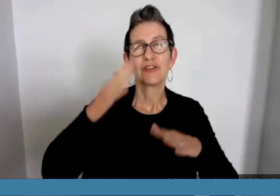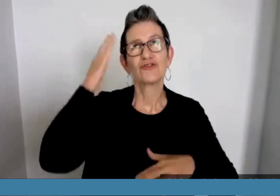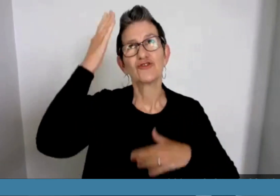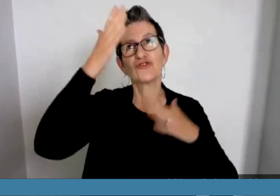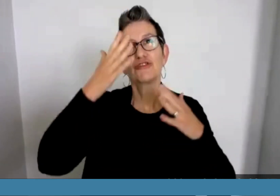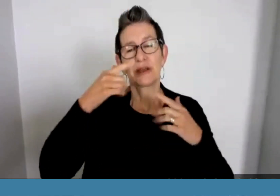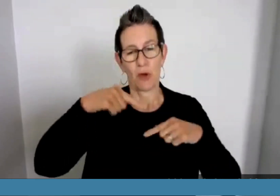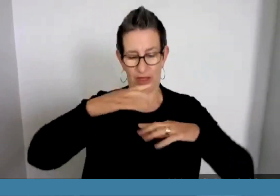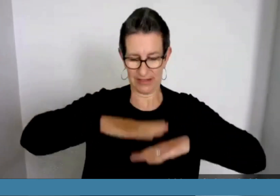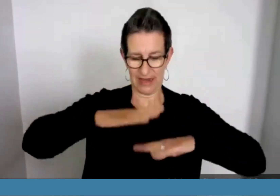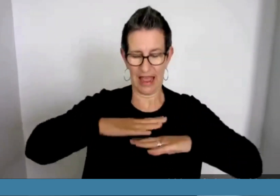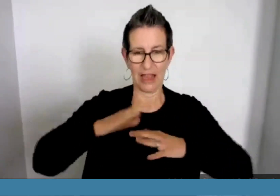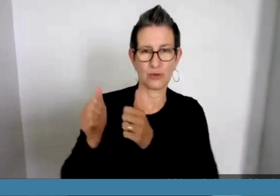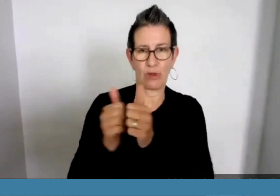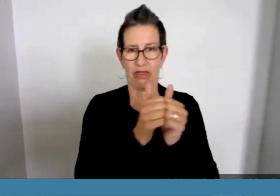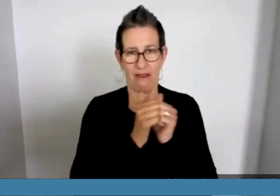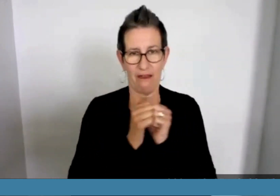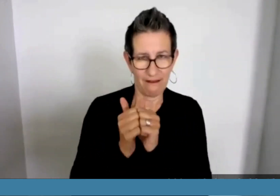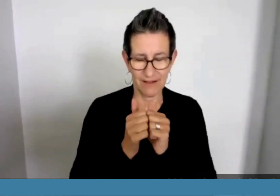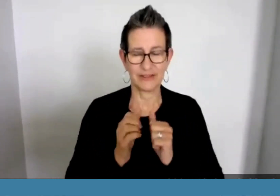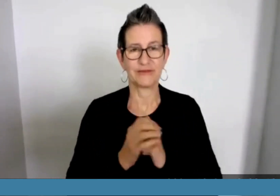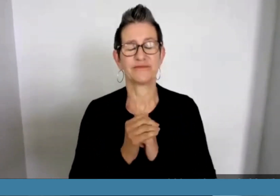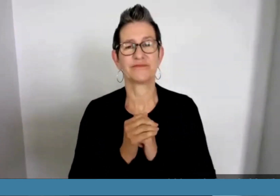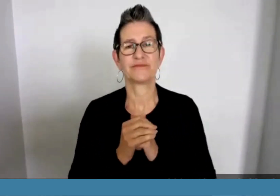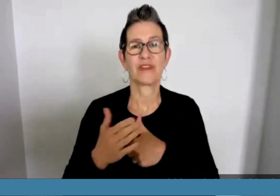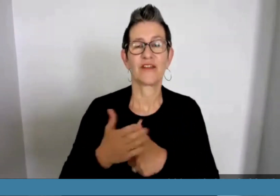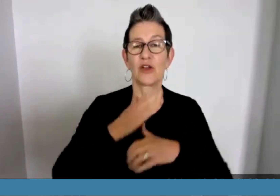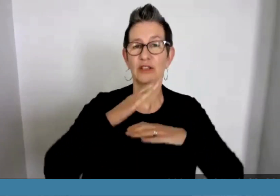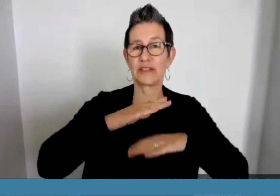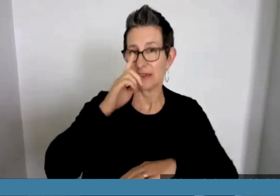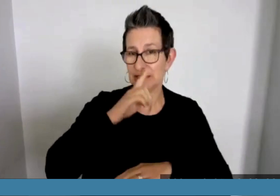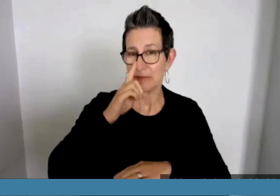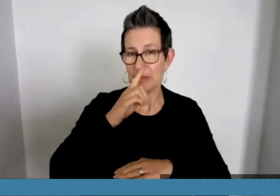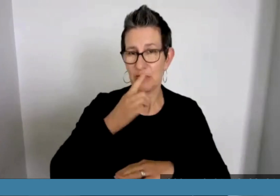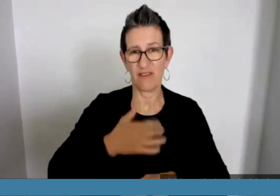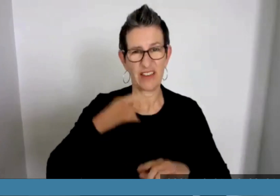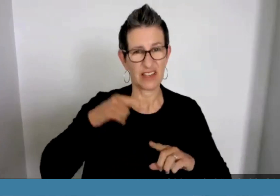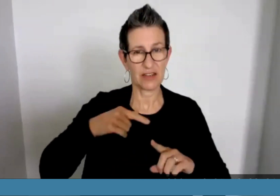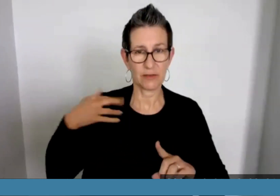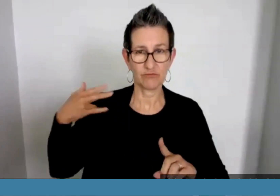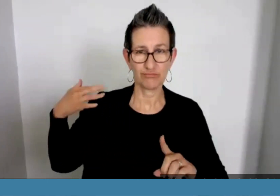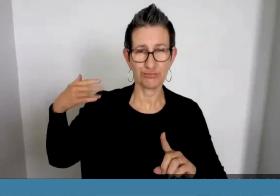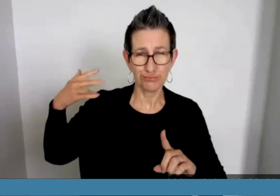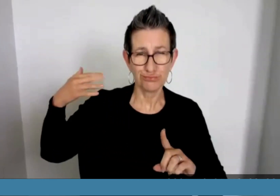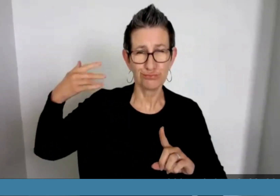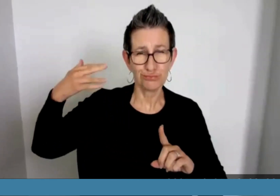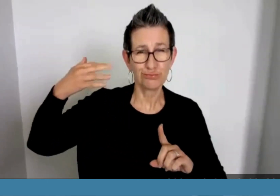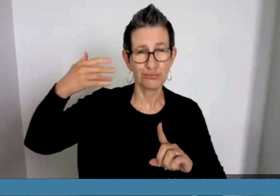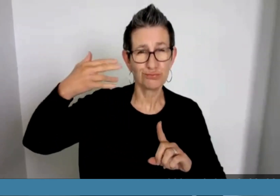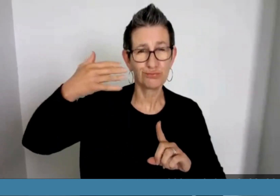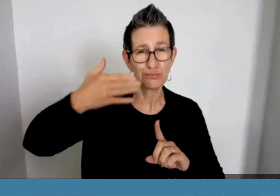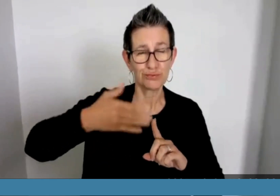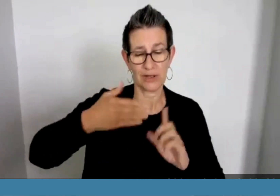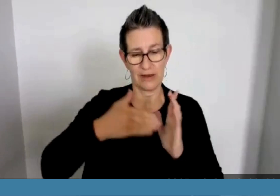together. First Nations people have lived here for many, many years, and now we all share this